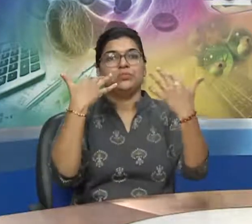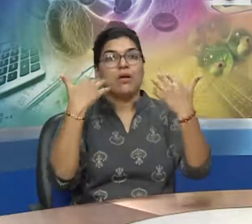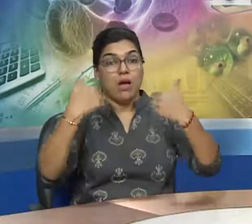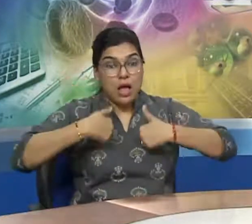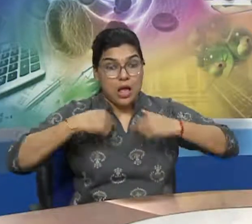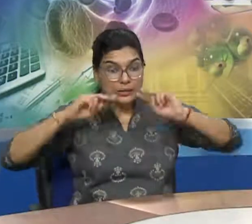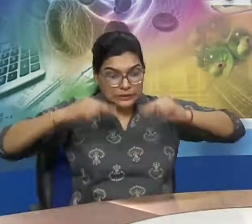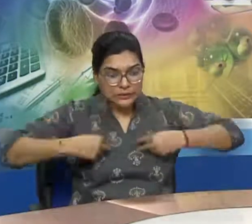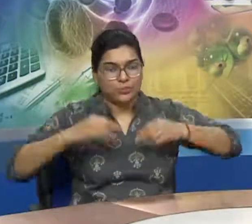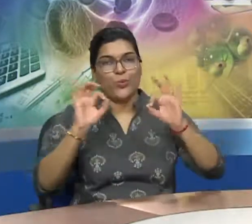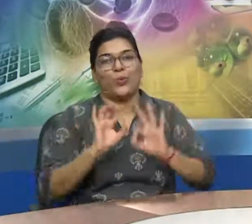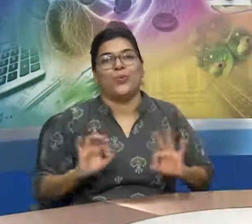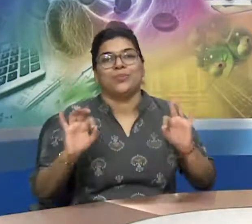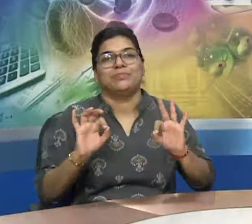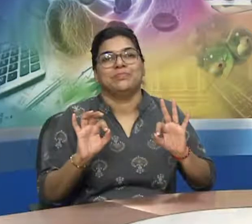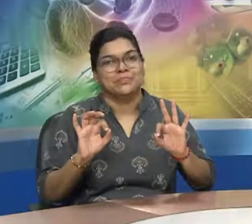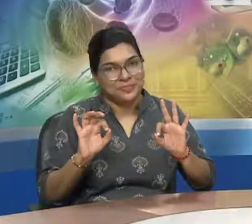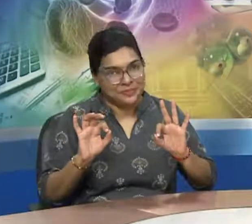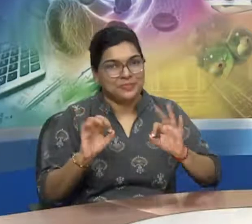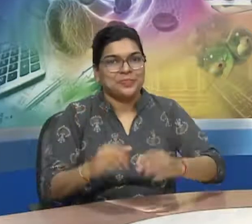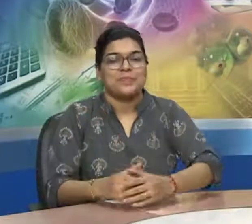So the time has been changed.